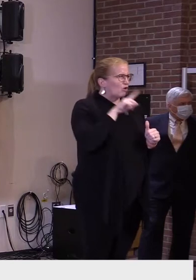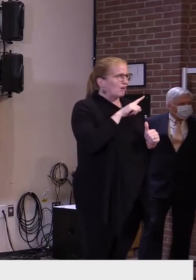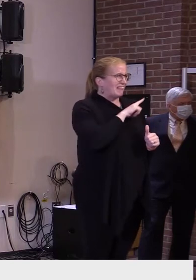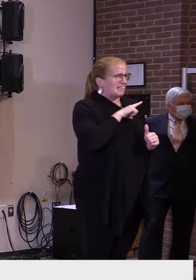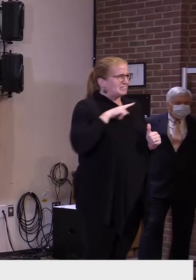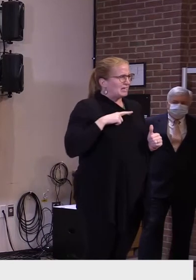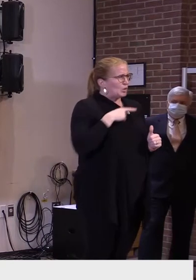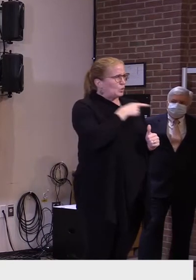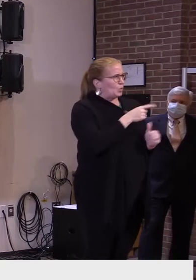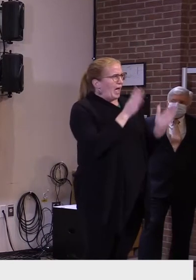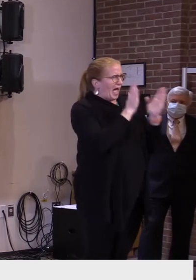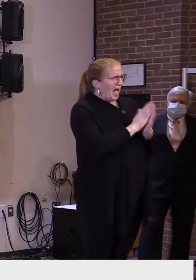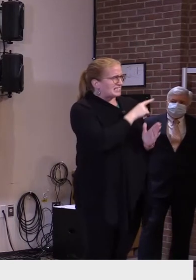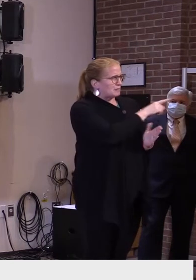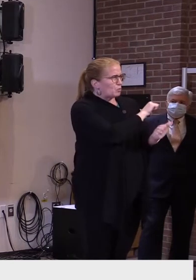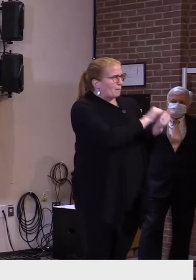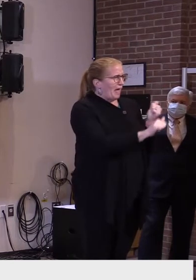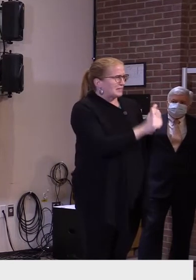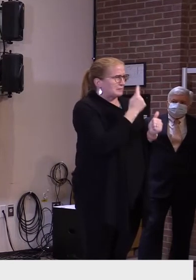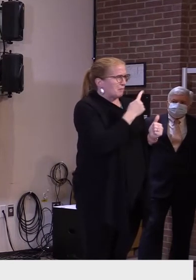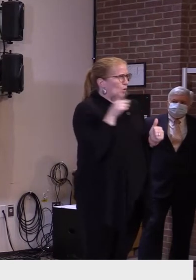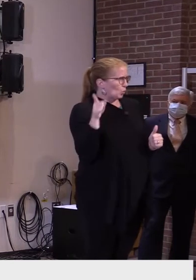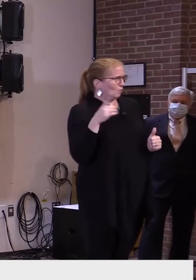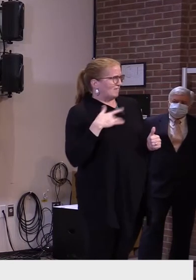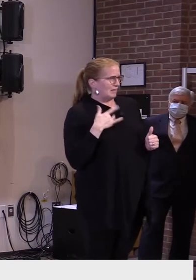not going to be effective? They don't have to do it.